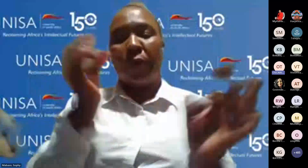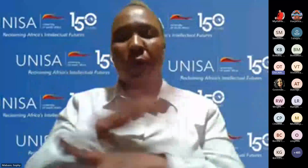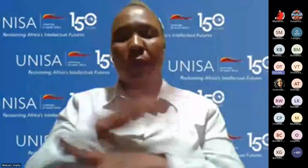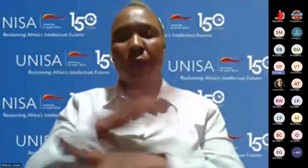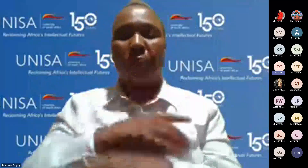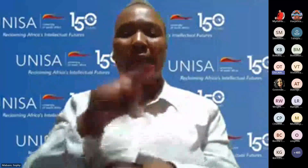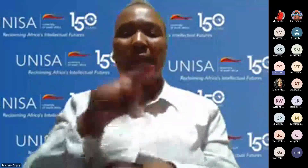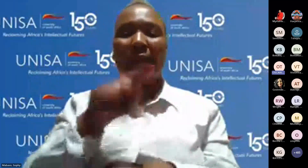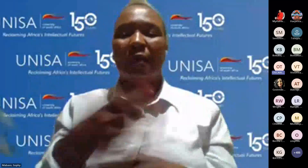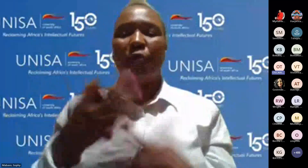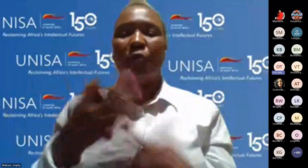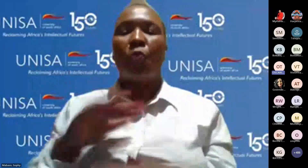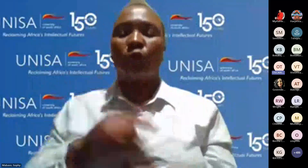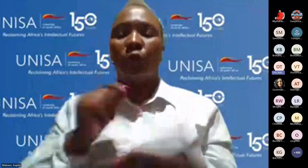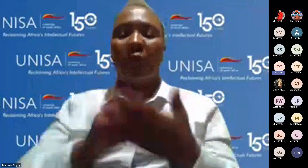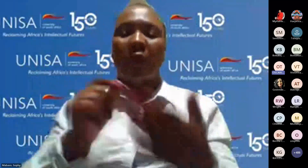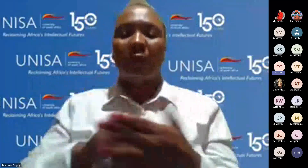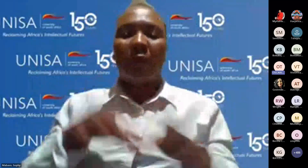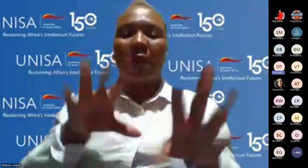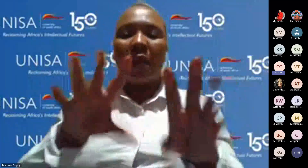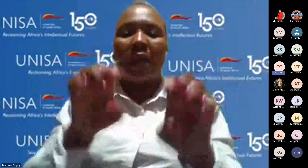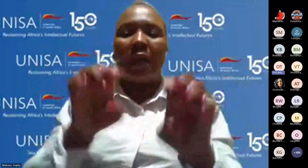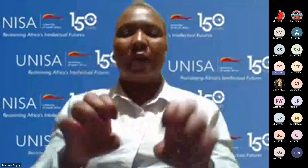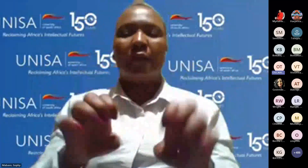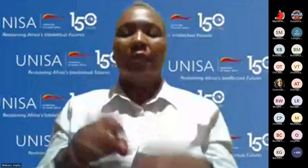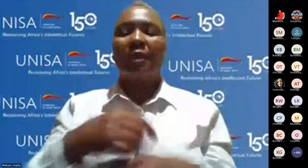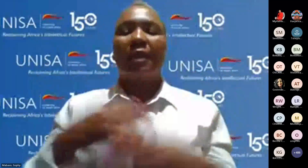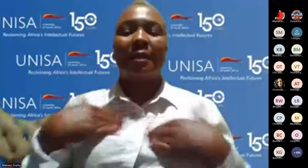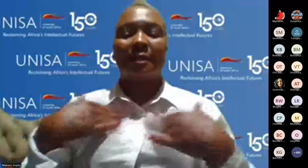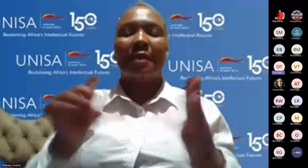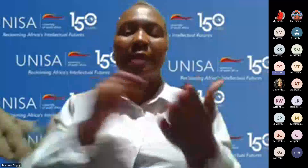much keen to write my exam. And then I started writing,